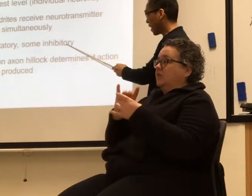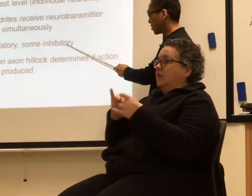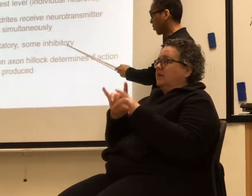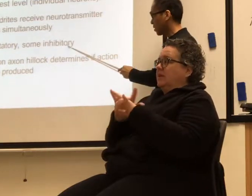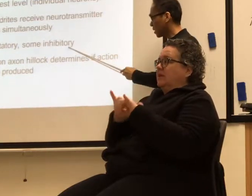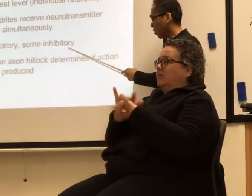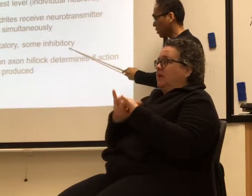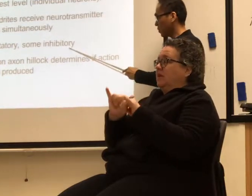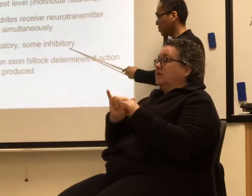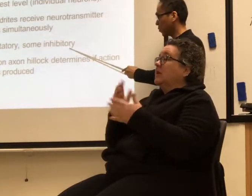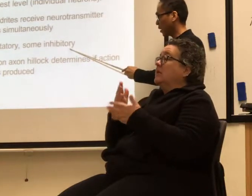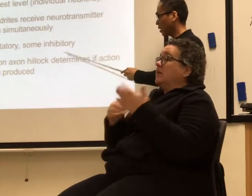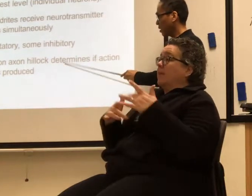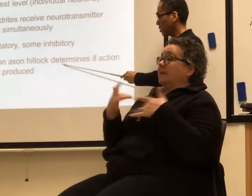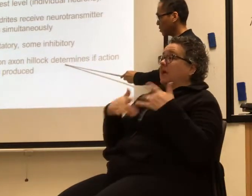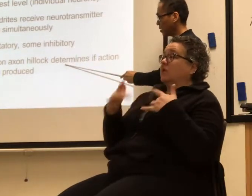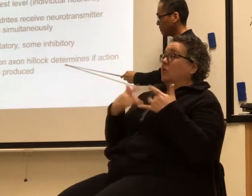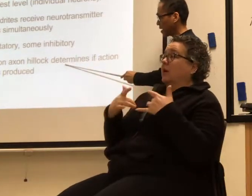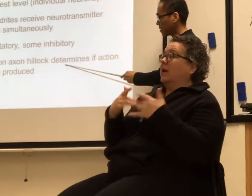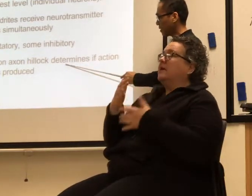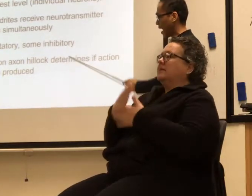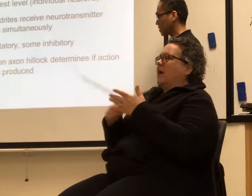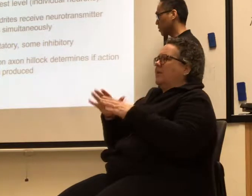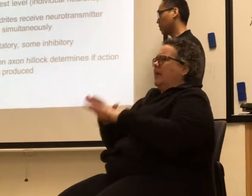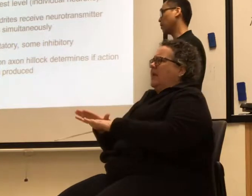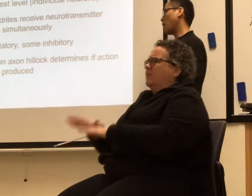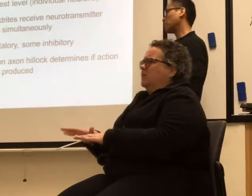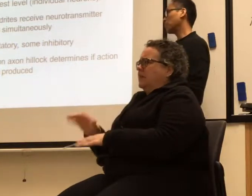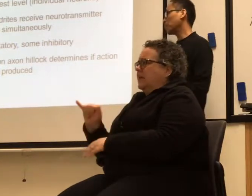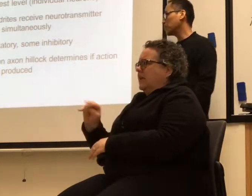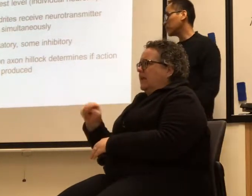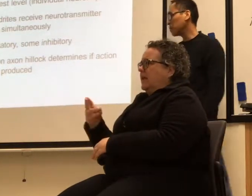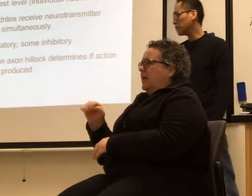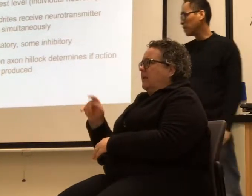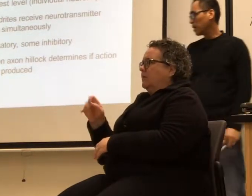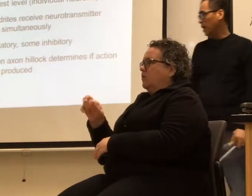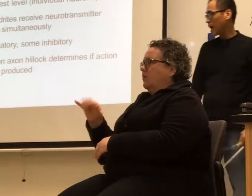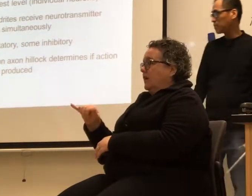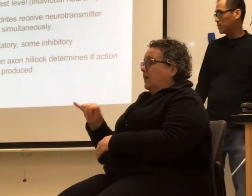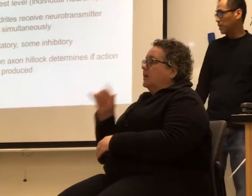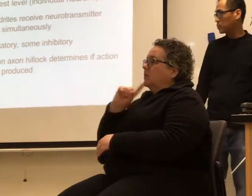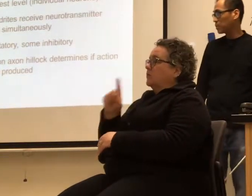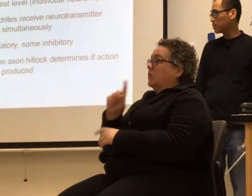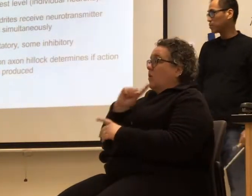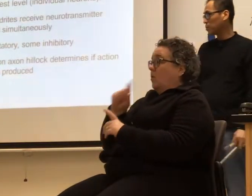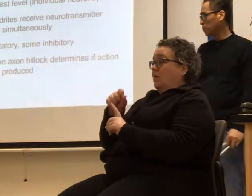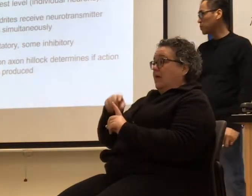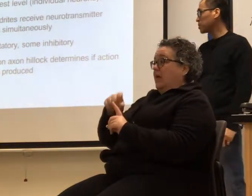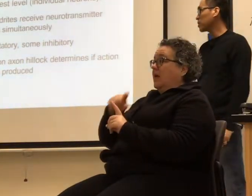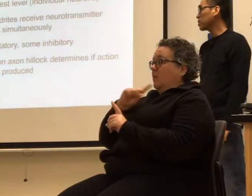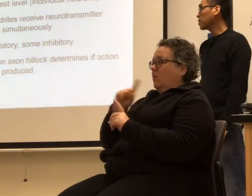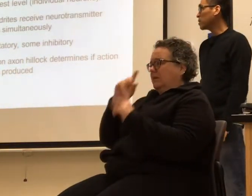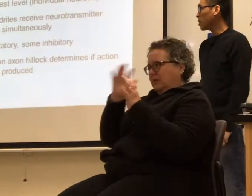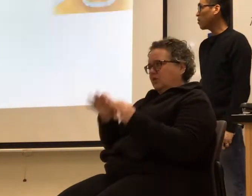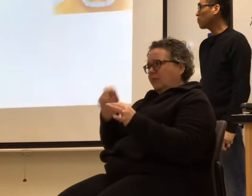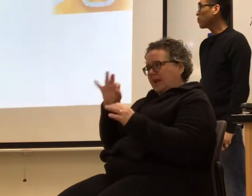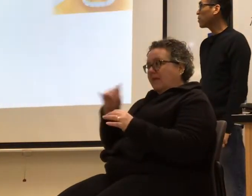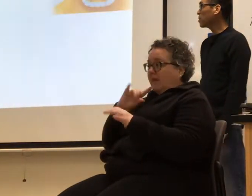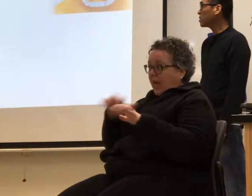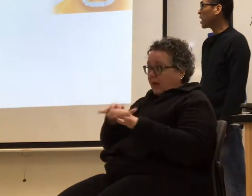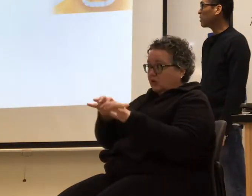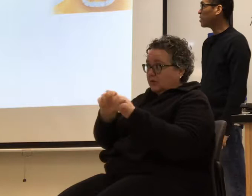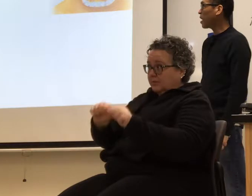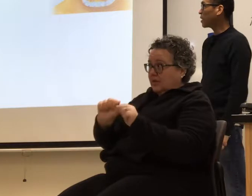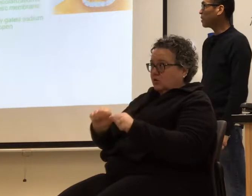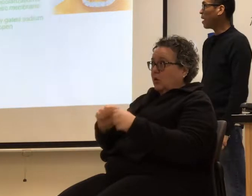are excitatory, some are inhibitory. So the effect on the axon hillock determines if an action potential is produced. So